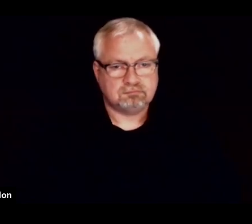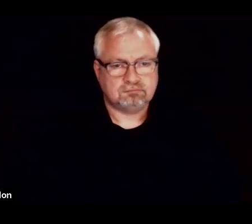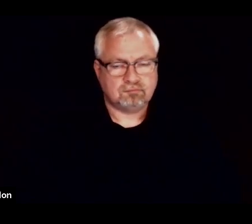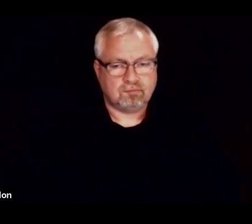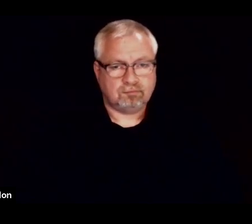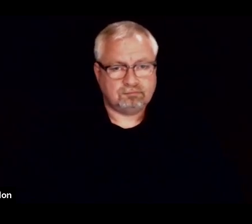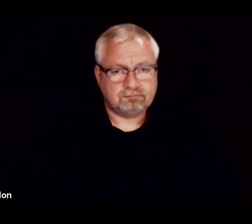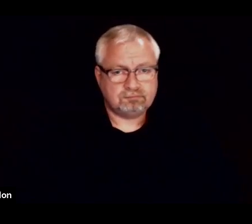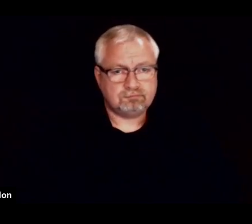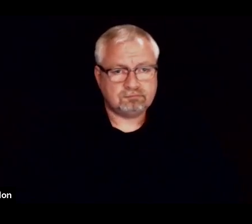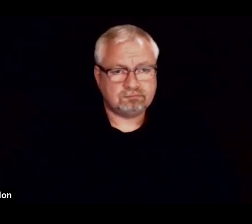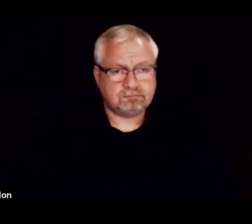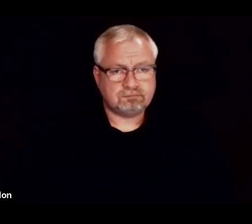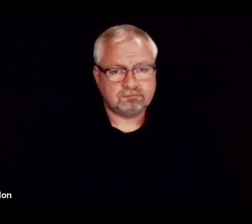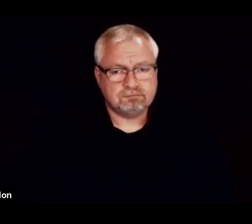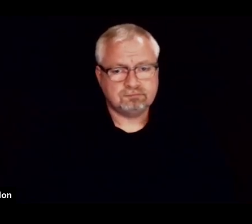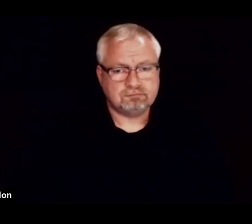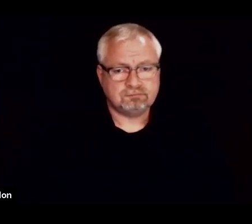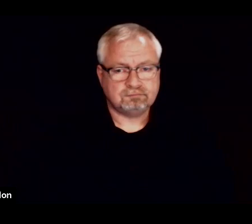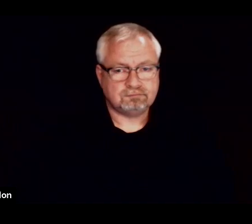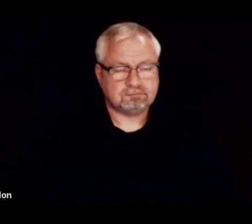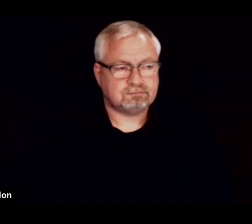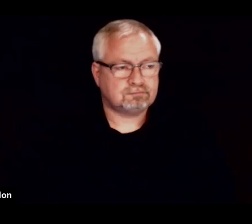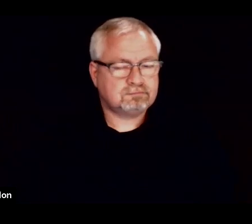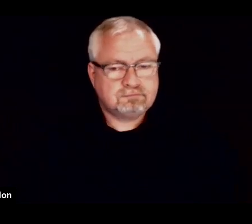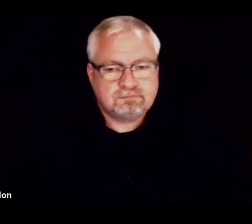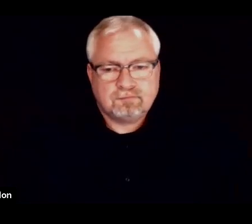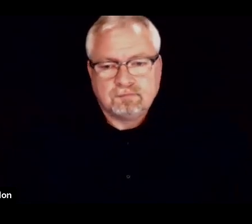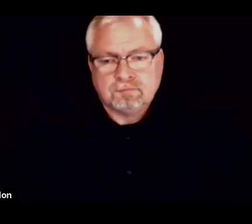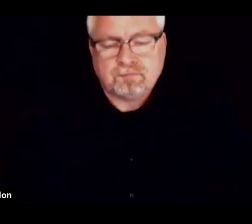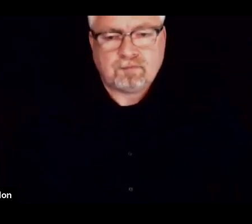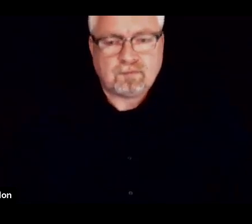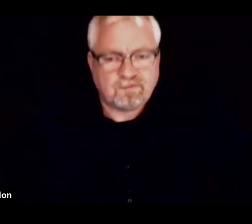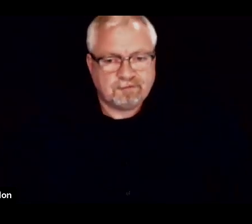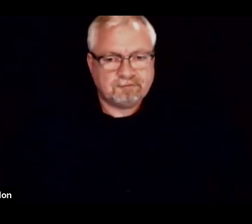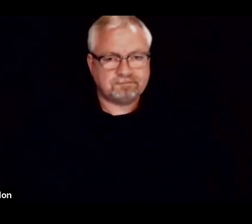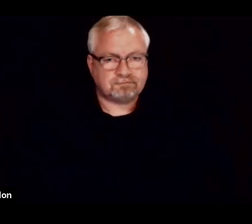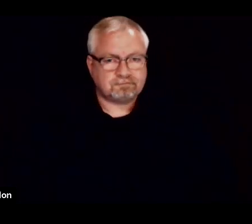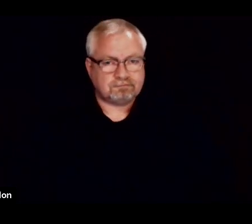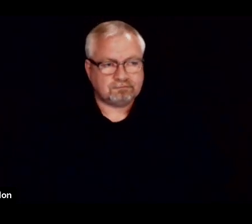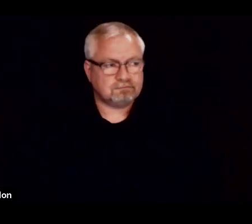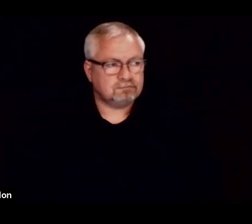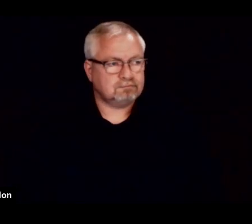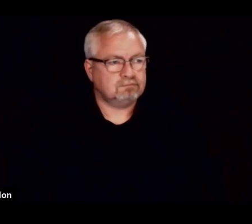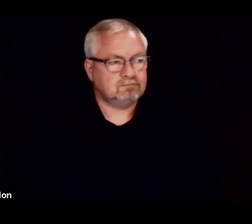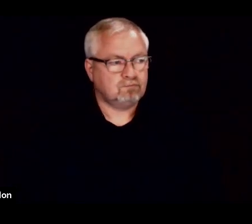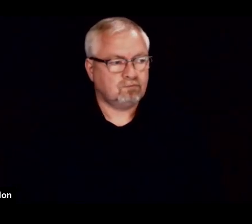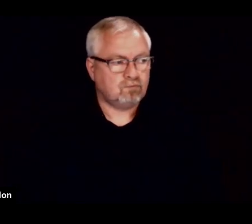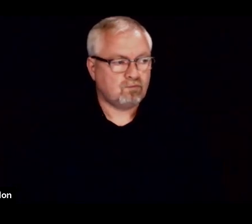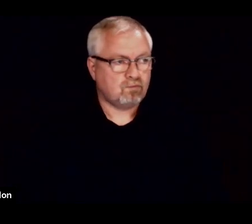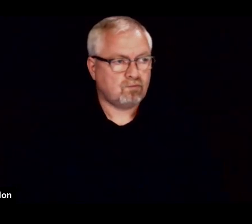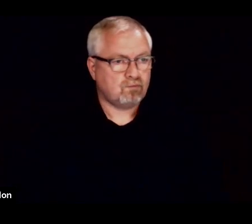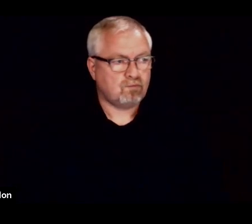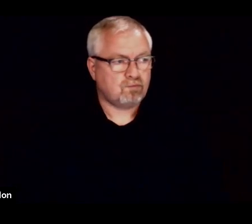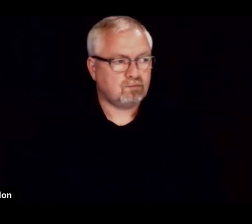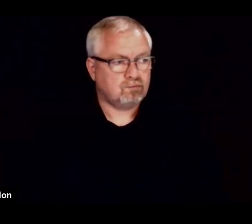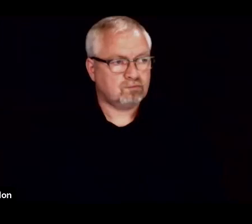We still believe in our communities, and we protect our quality of life. We're even stronger when things get